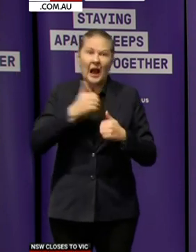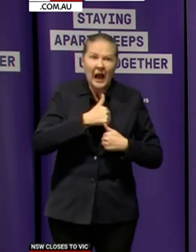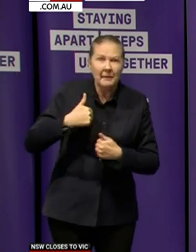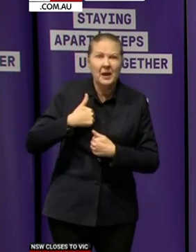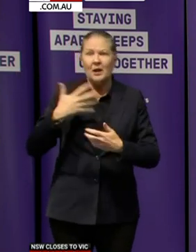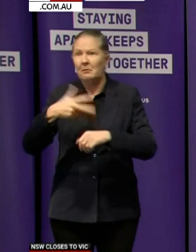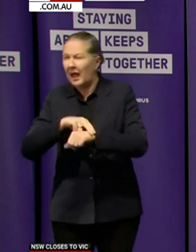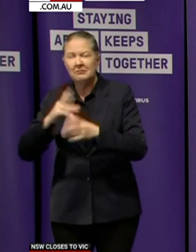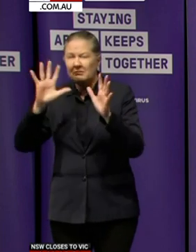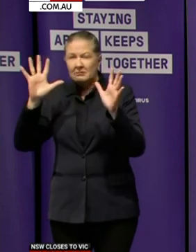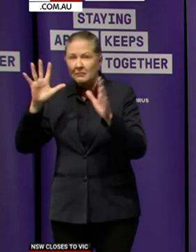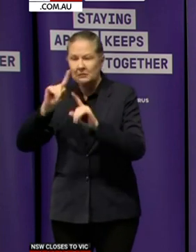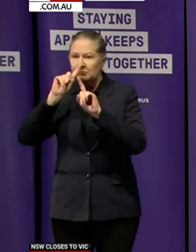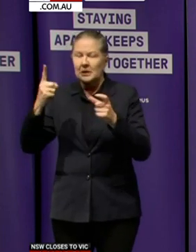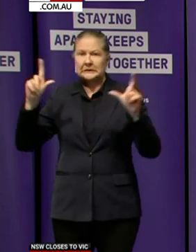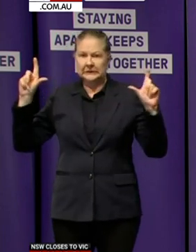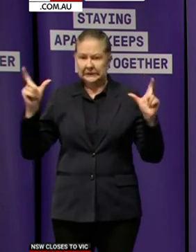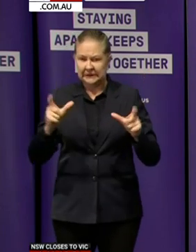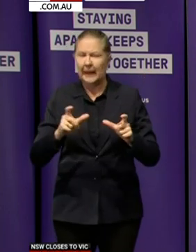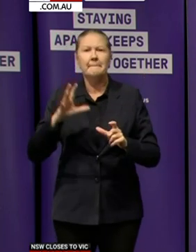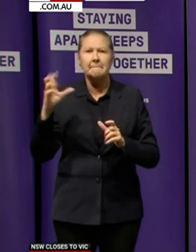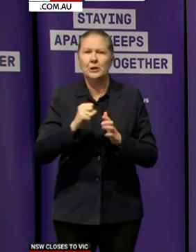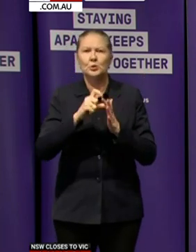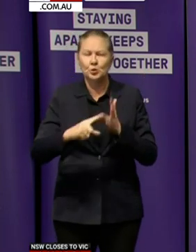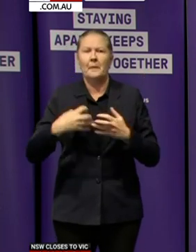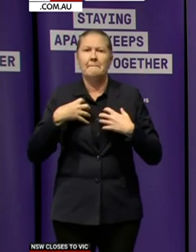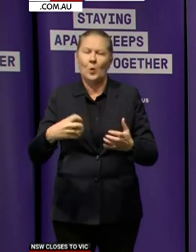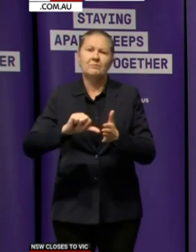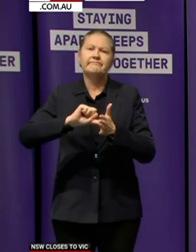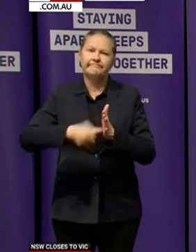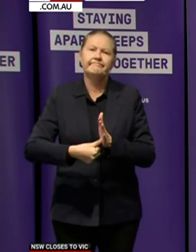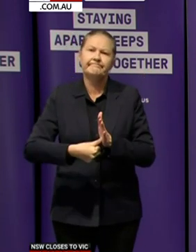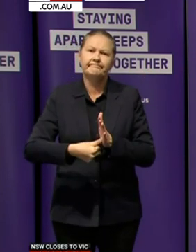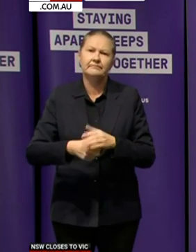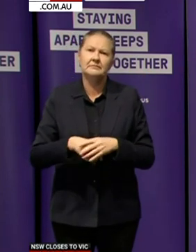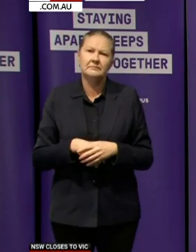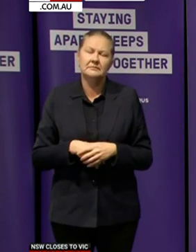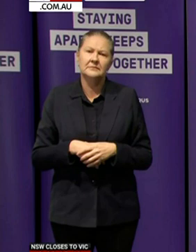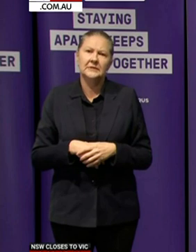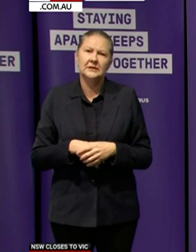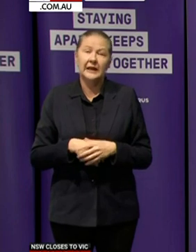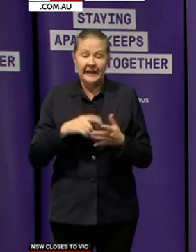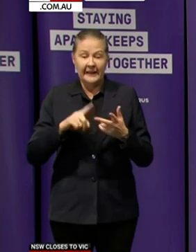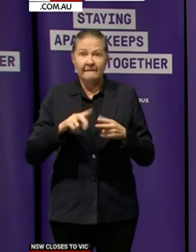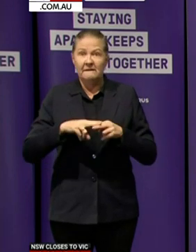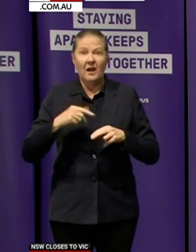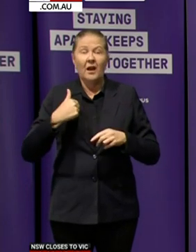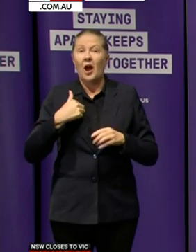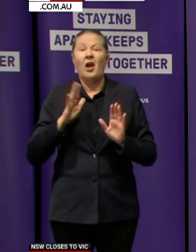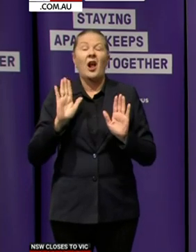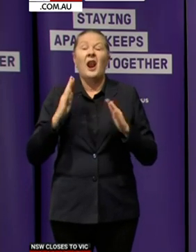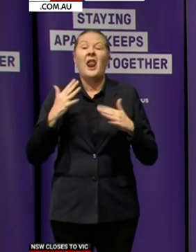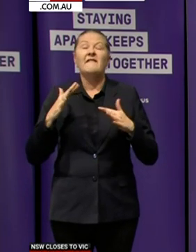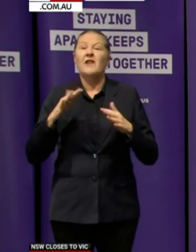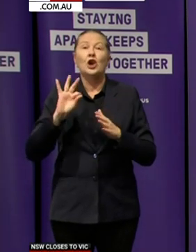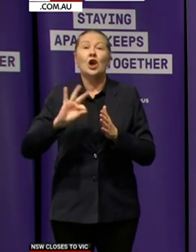suppress and contain this virus without taking significant steps. If we were to fail to take those steps, then